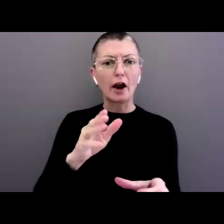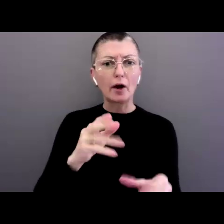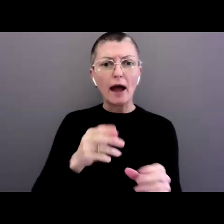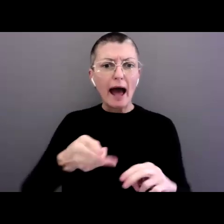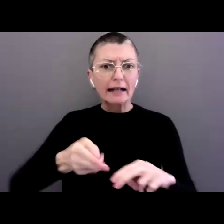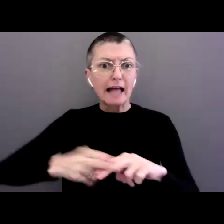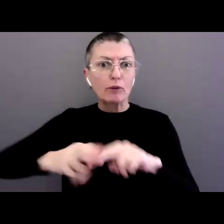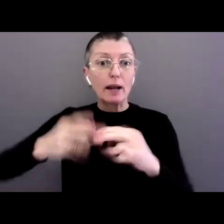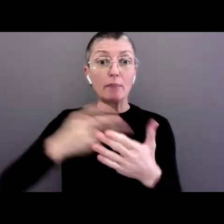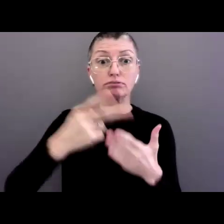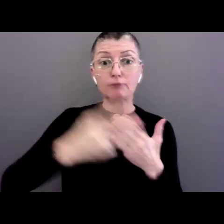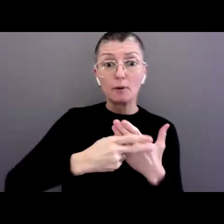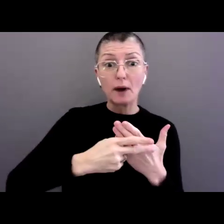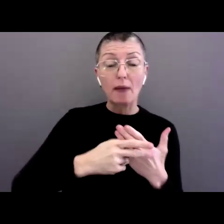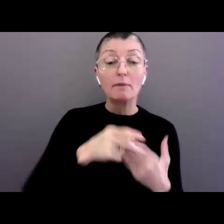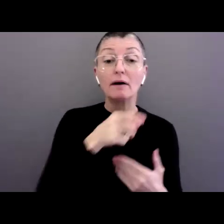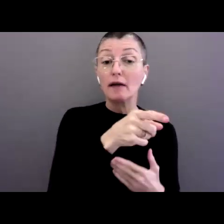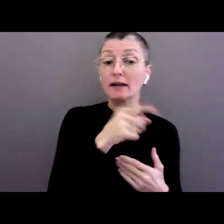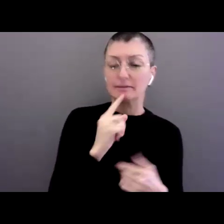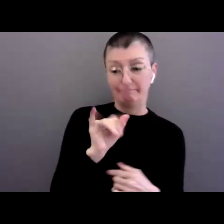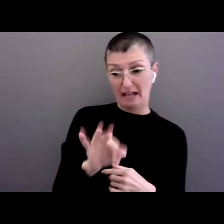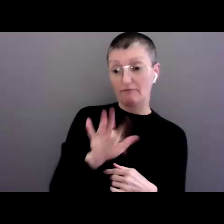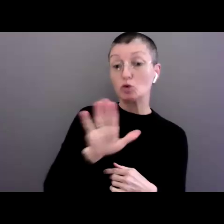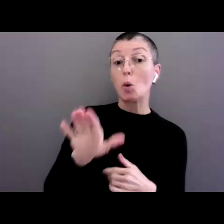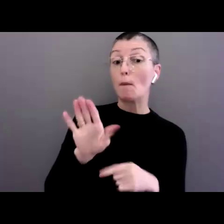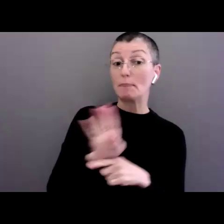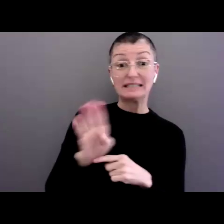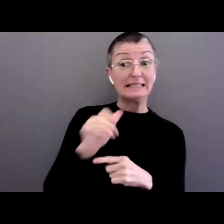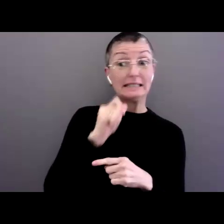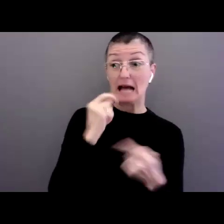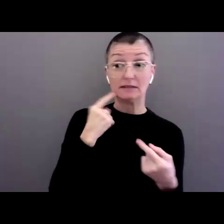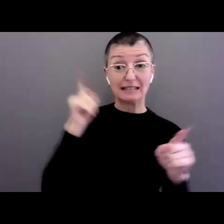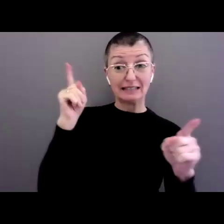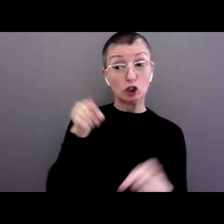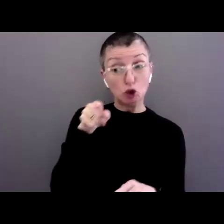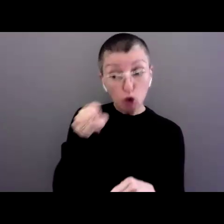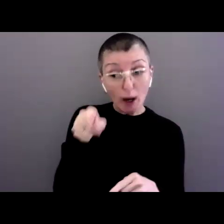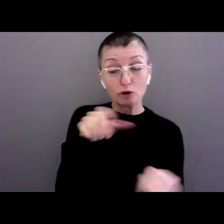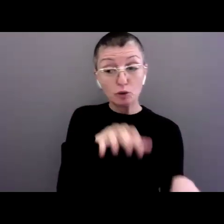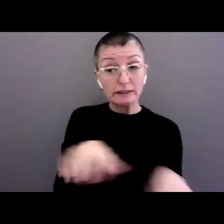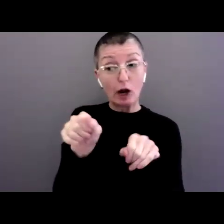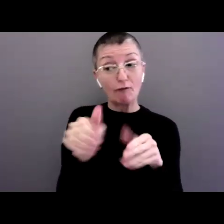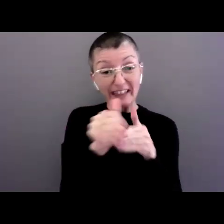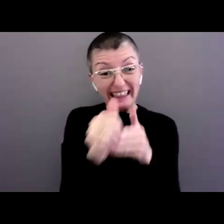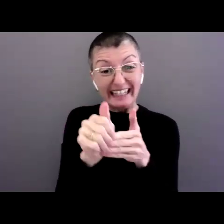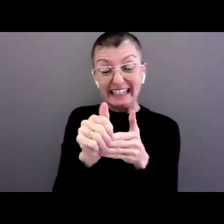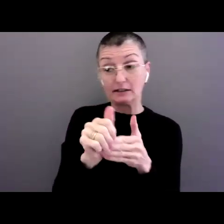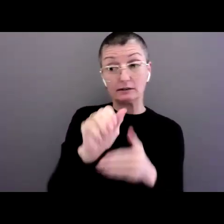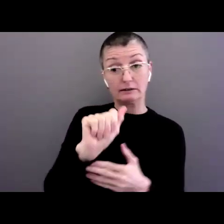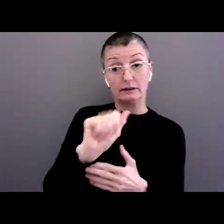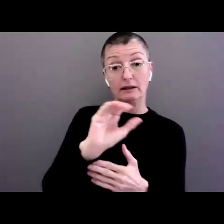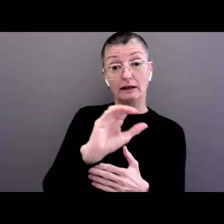say, if Milk the Moment doesn't make it, you need to be leading accelerators yourself. It happened in every program I was